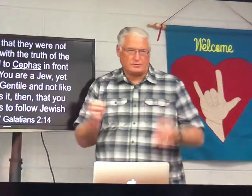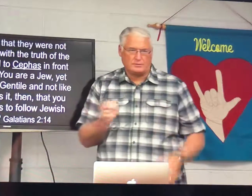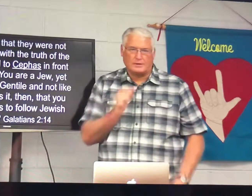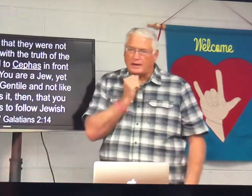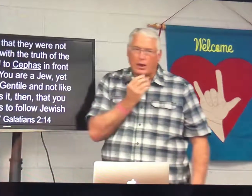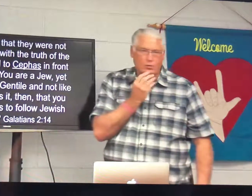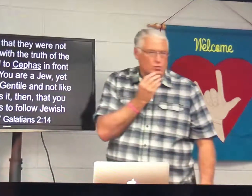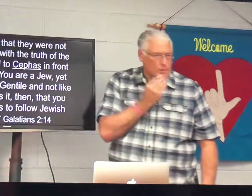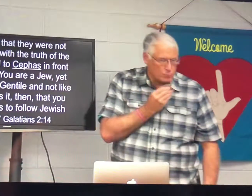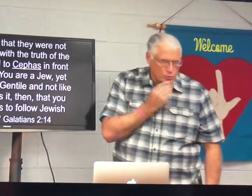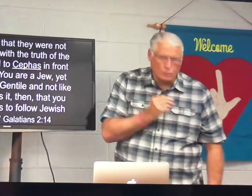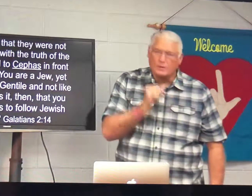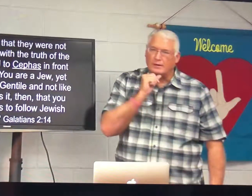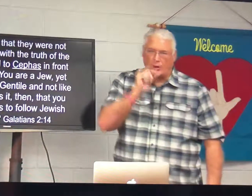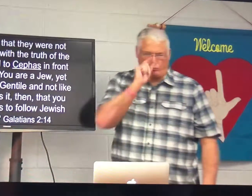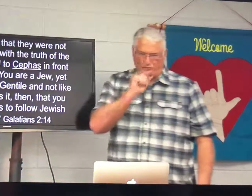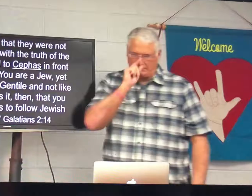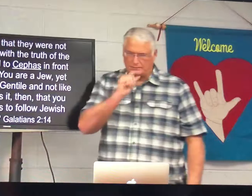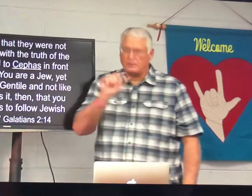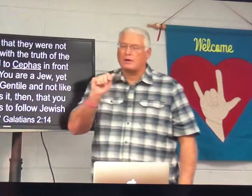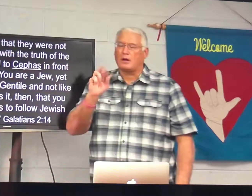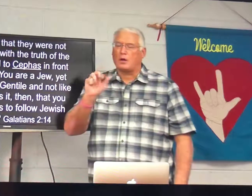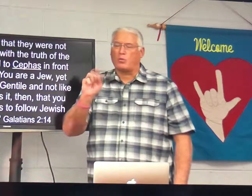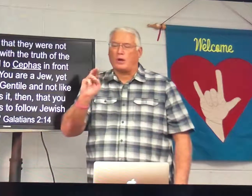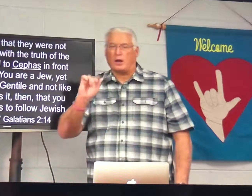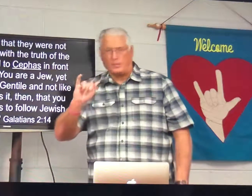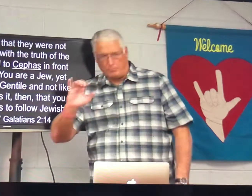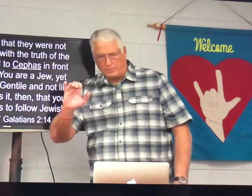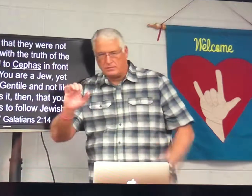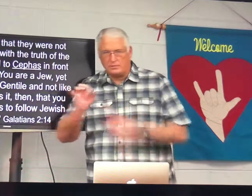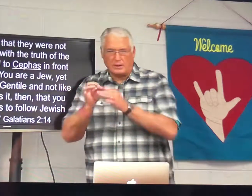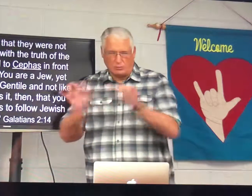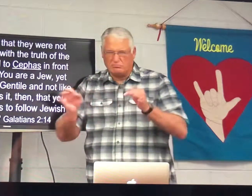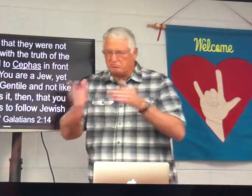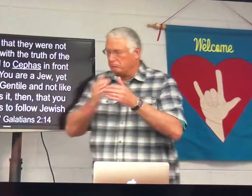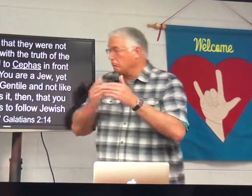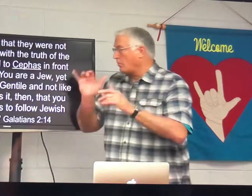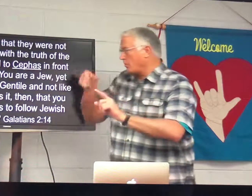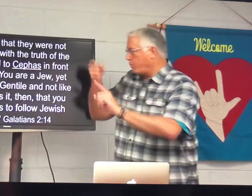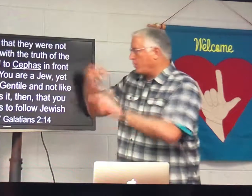Duffy comes in, tied for 8th in the league in hitting at 305.